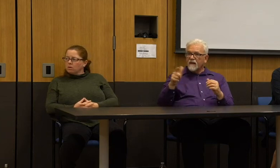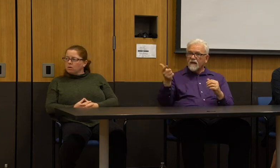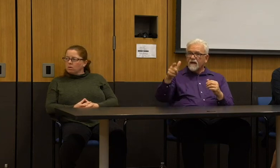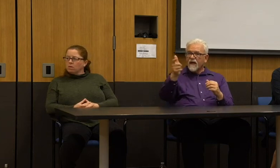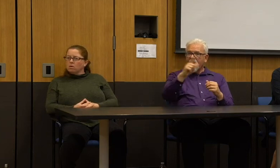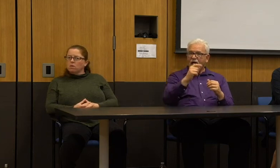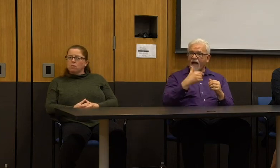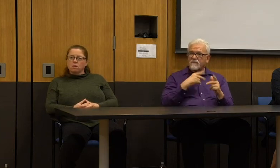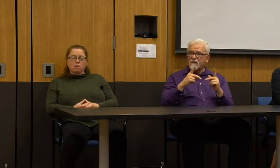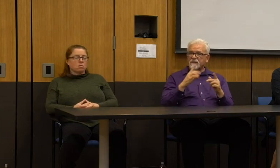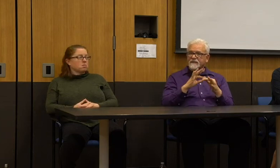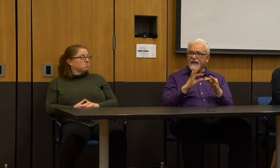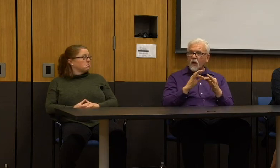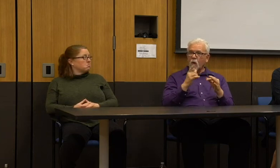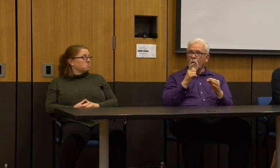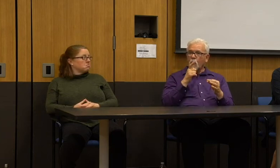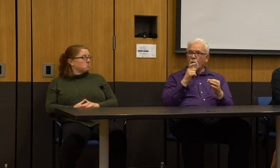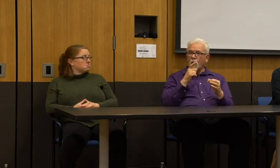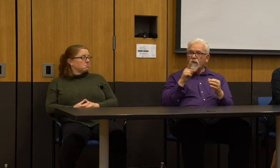Go